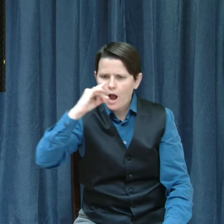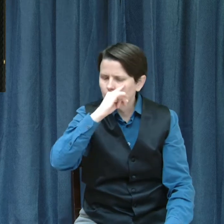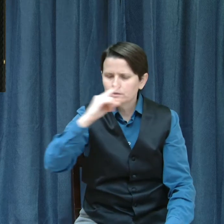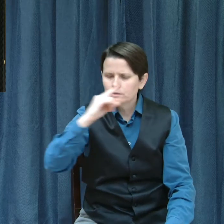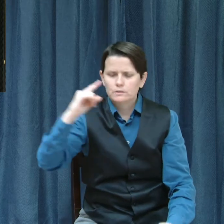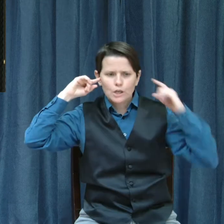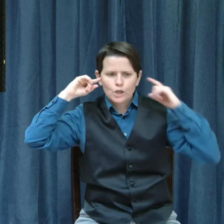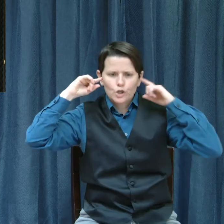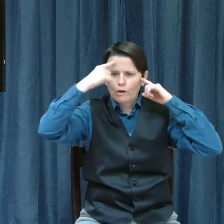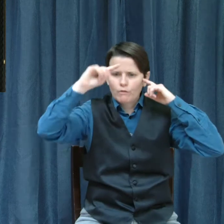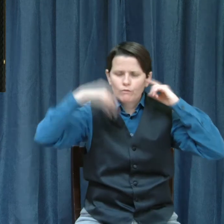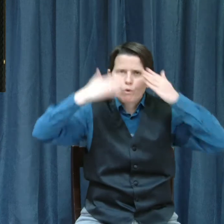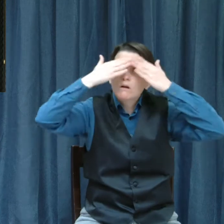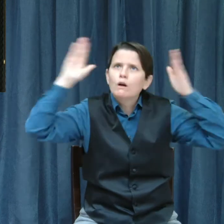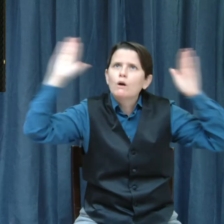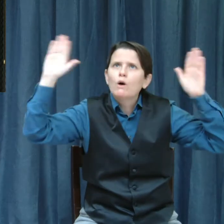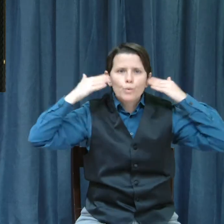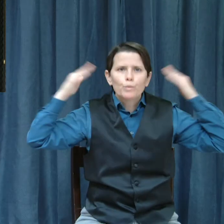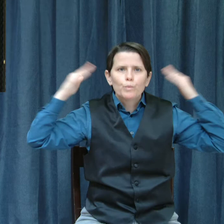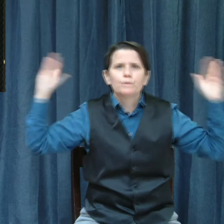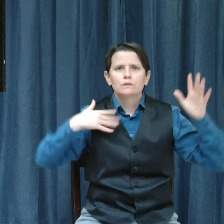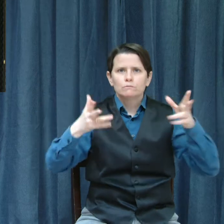I was thinking about how